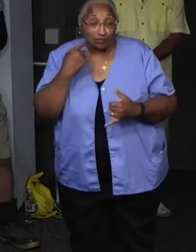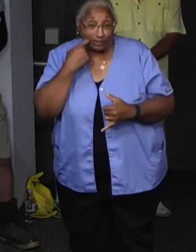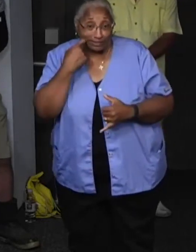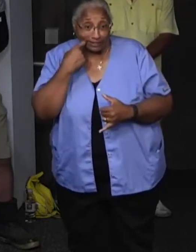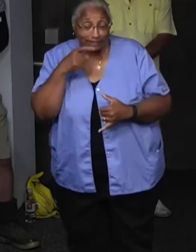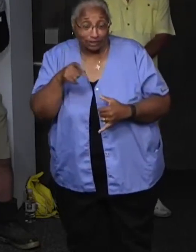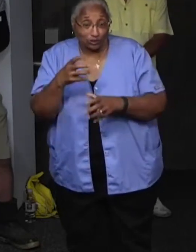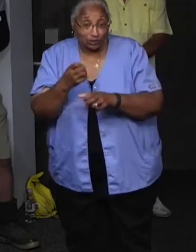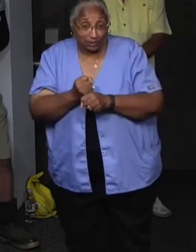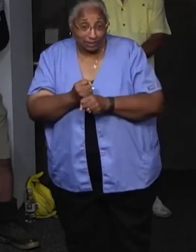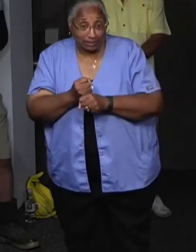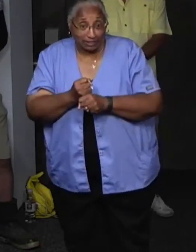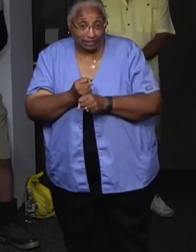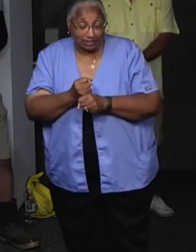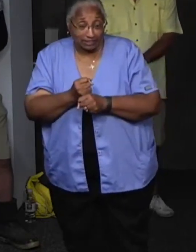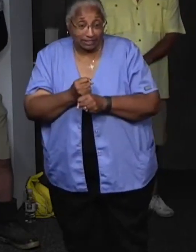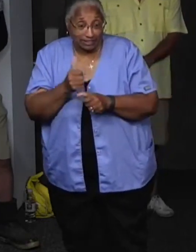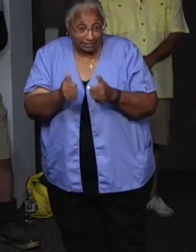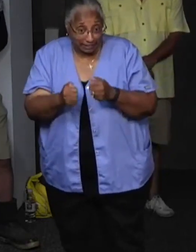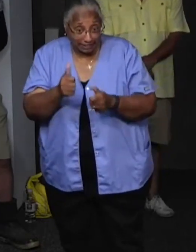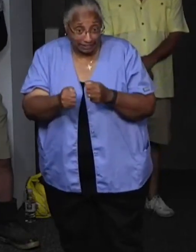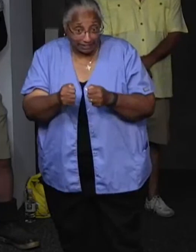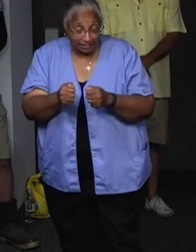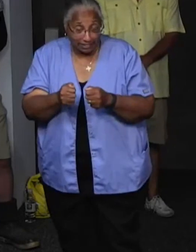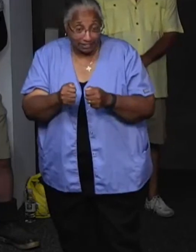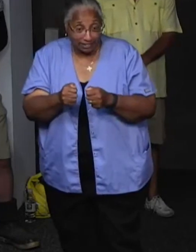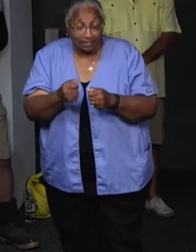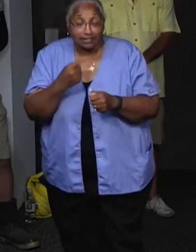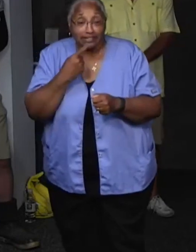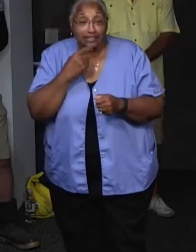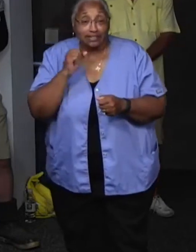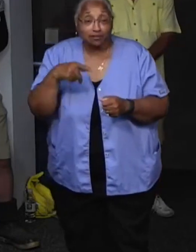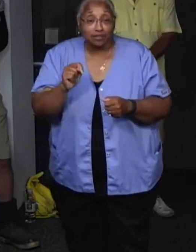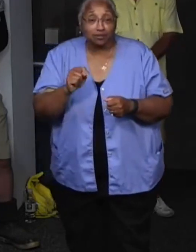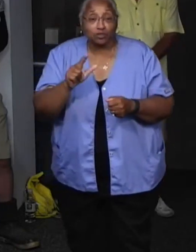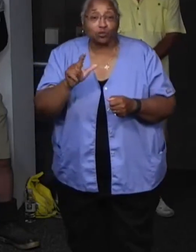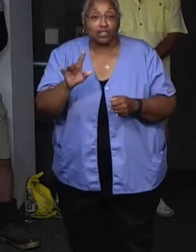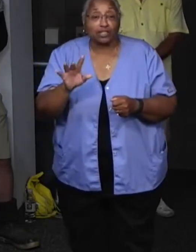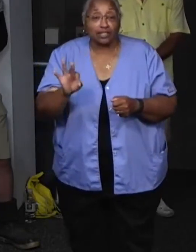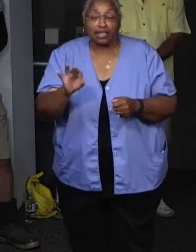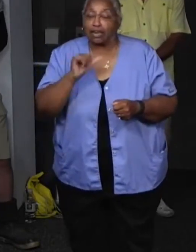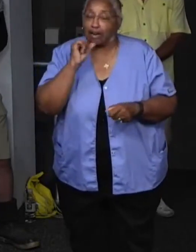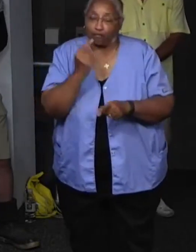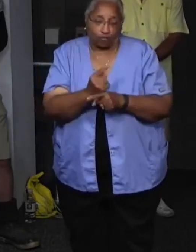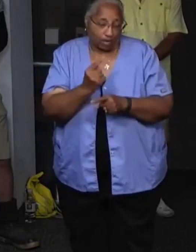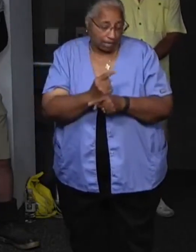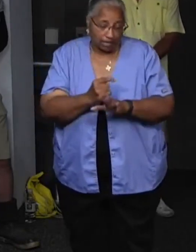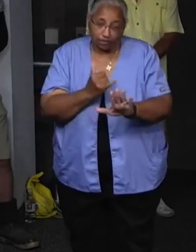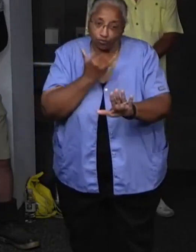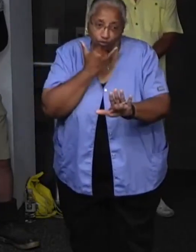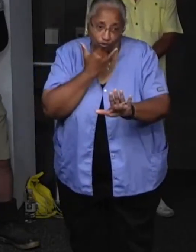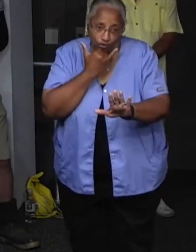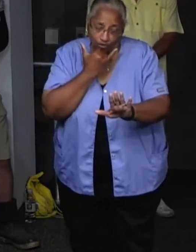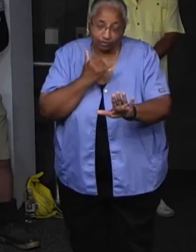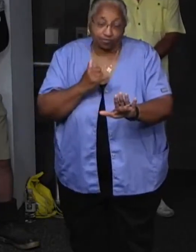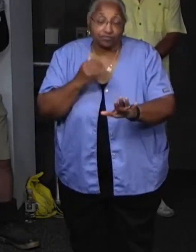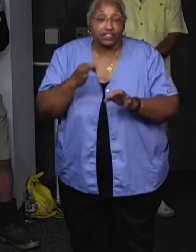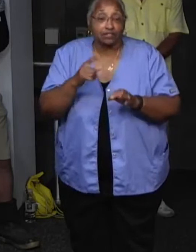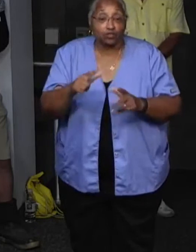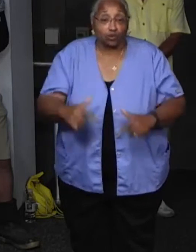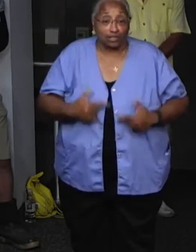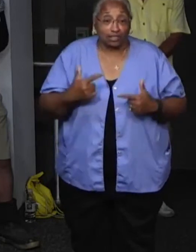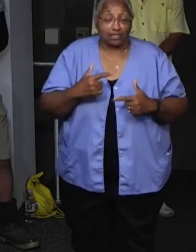you received something from the same text string that said September 29th. That is inaccurate. That was a glitch. if you live in